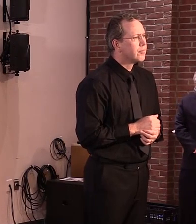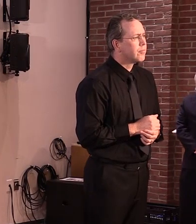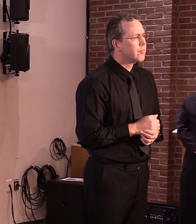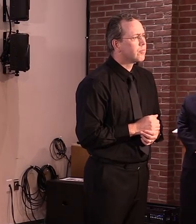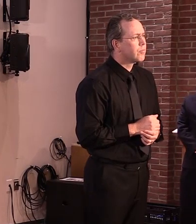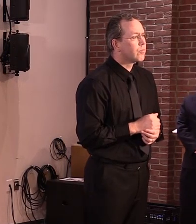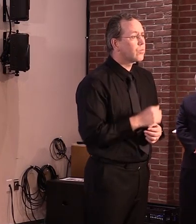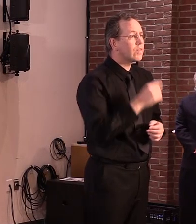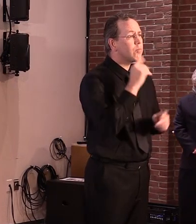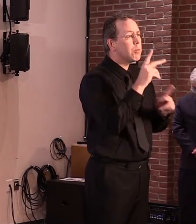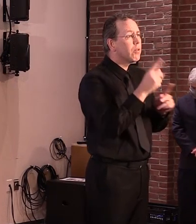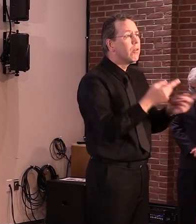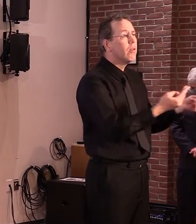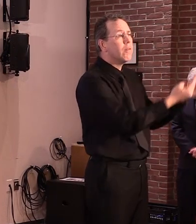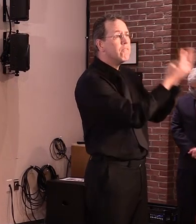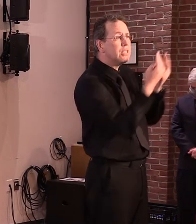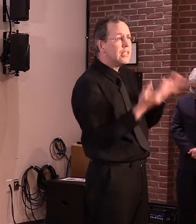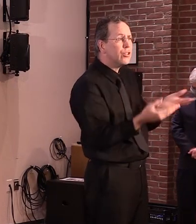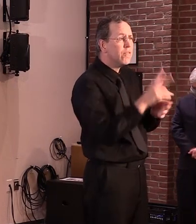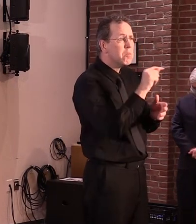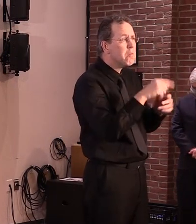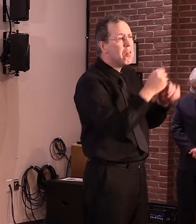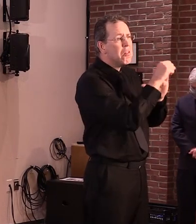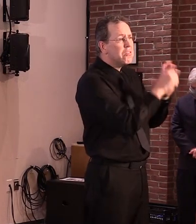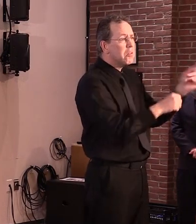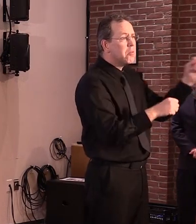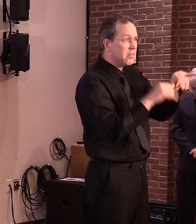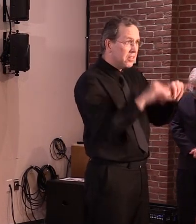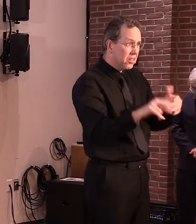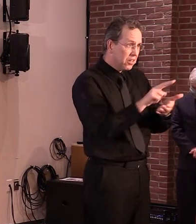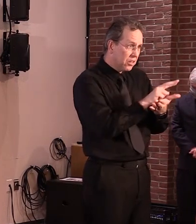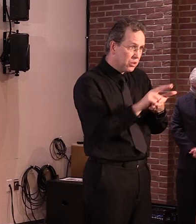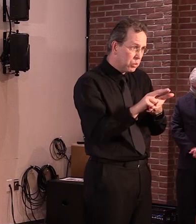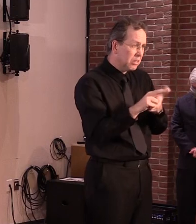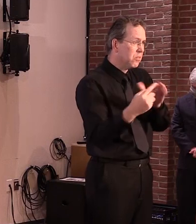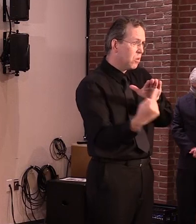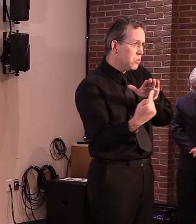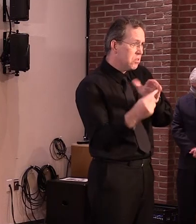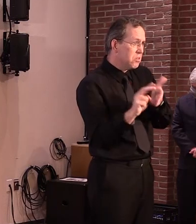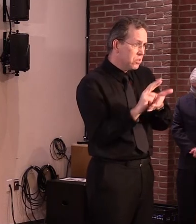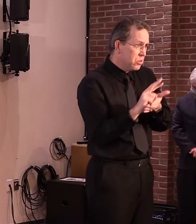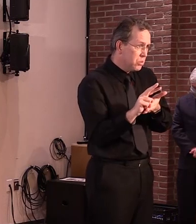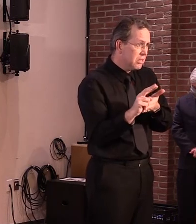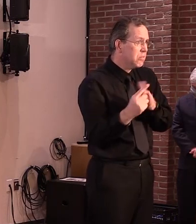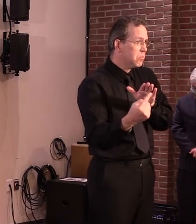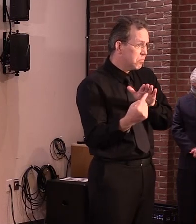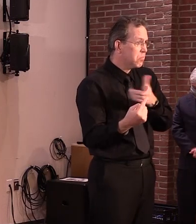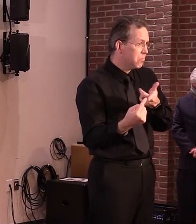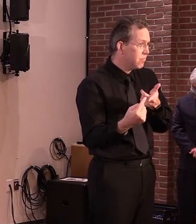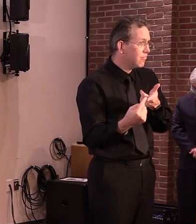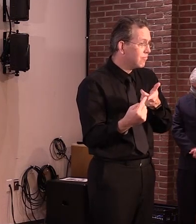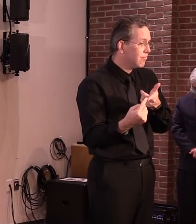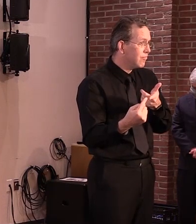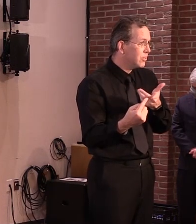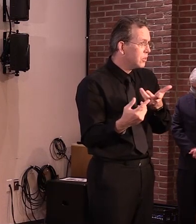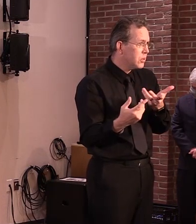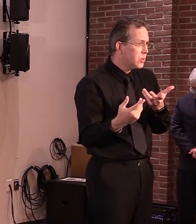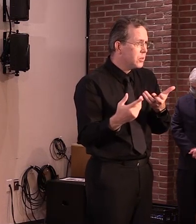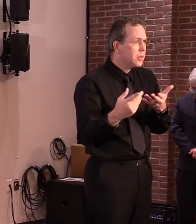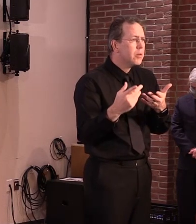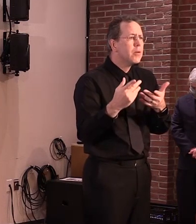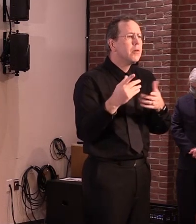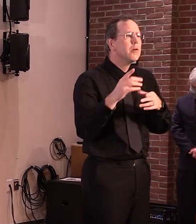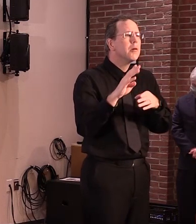who live on those tourism and on that tourism business kind of count this year as a write-off?